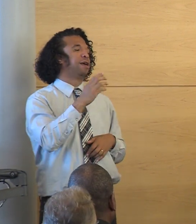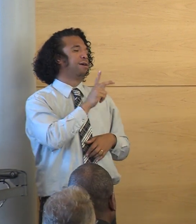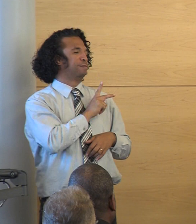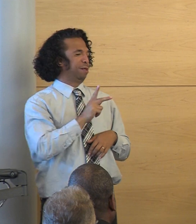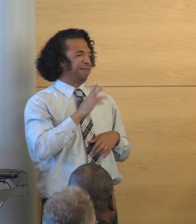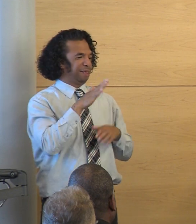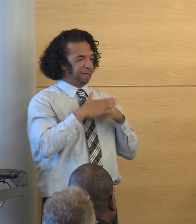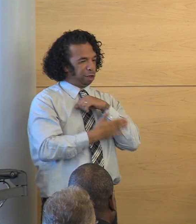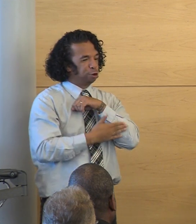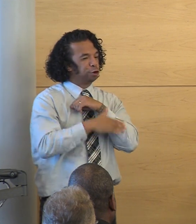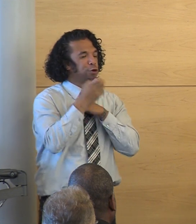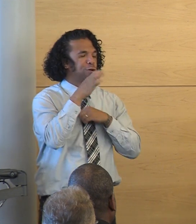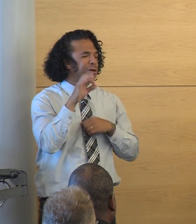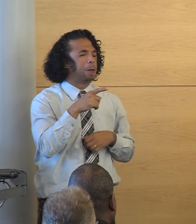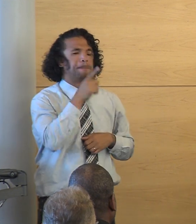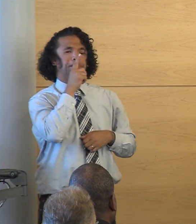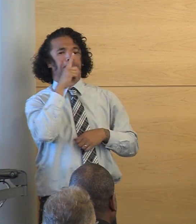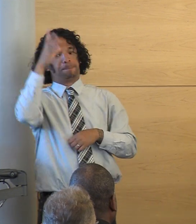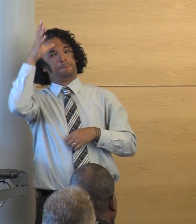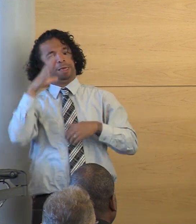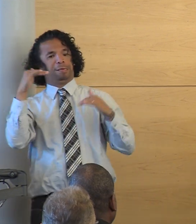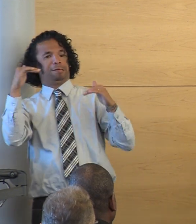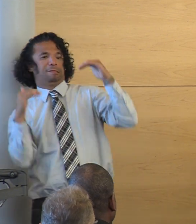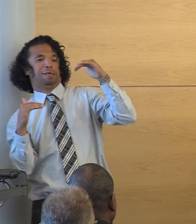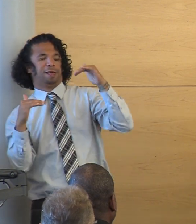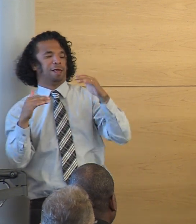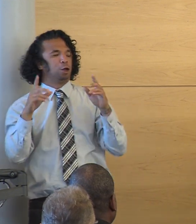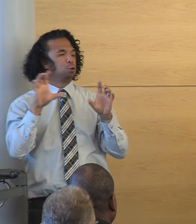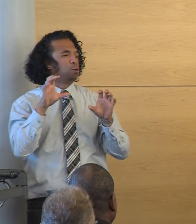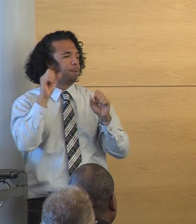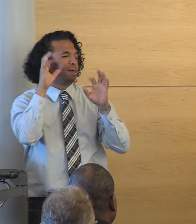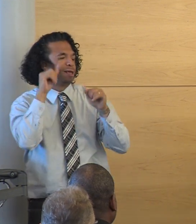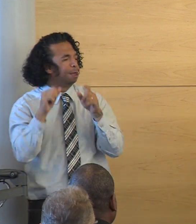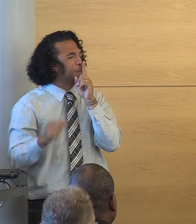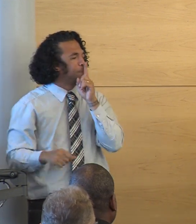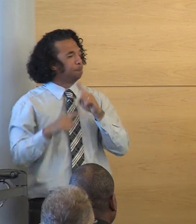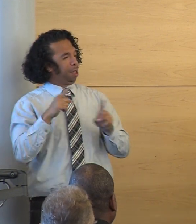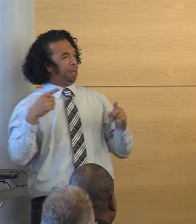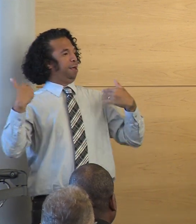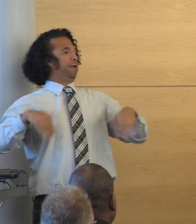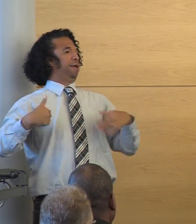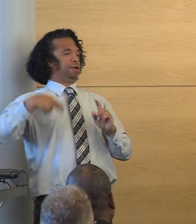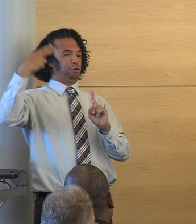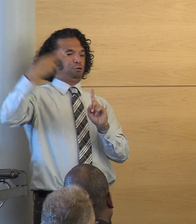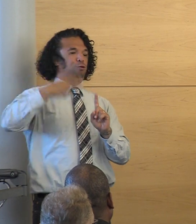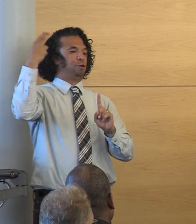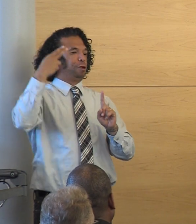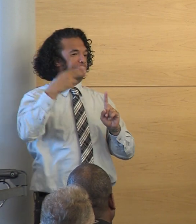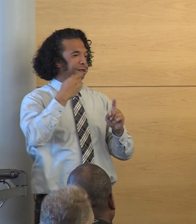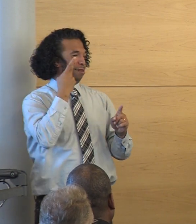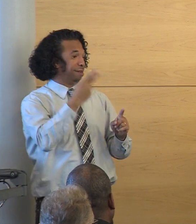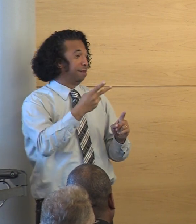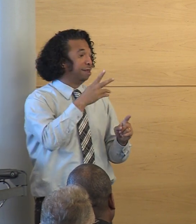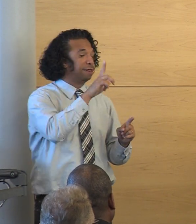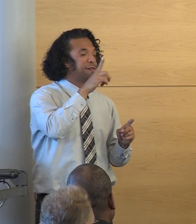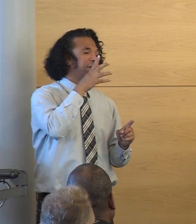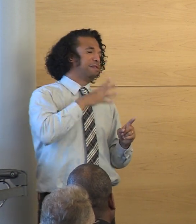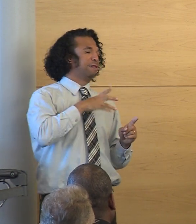that I don't think the men in this room are doing amazing things, but it's a historical time that I think, and I see Lisa Judge out